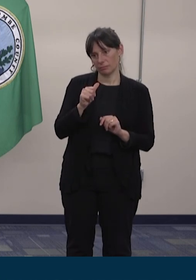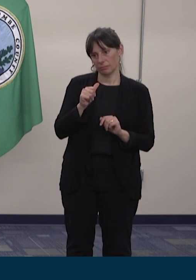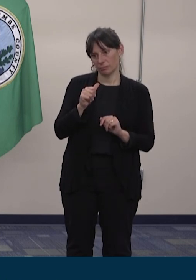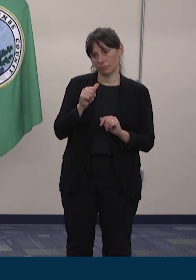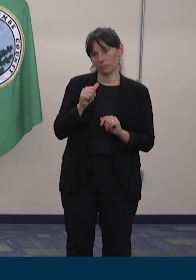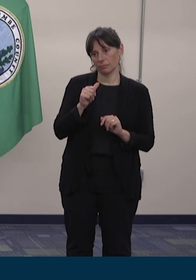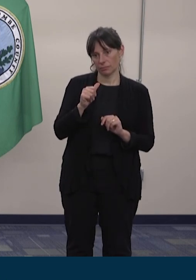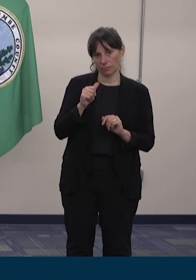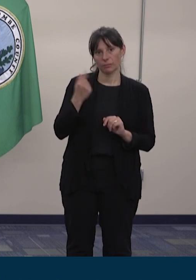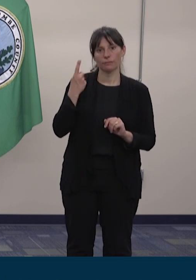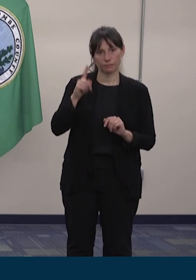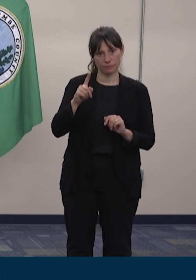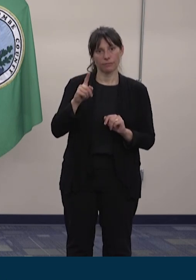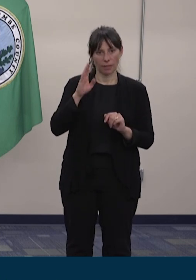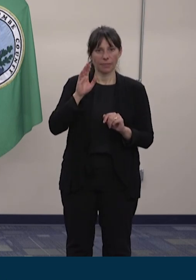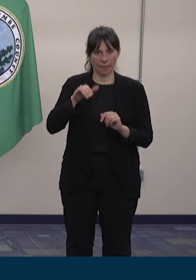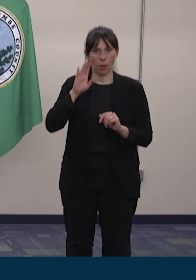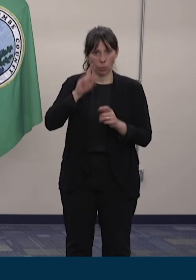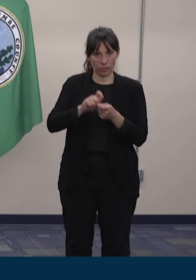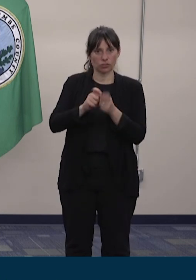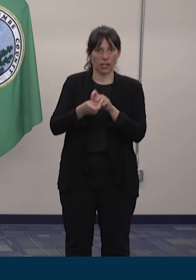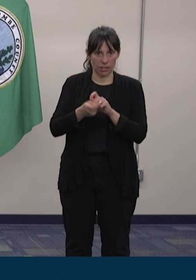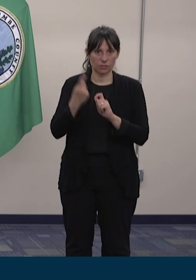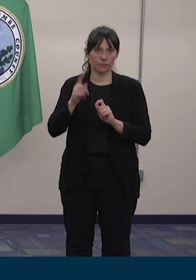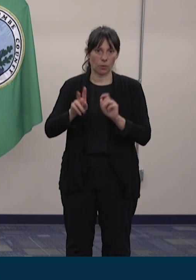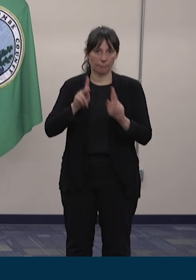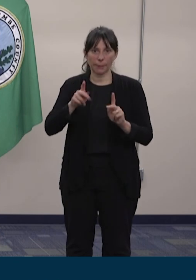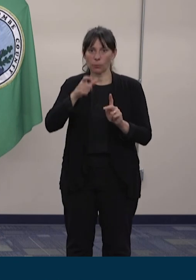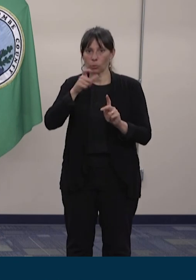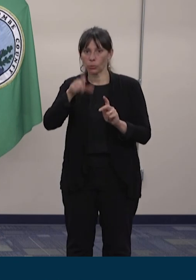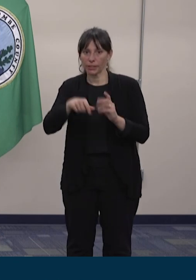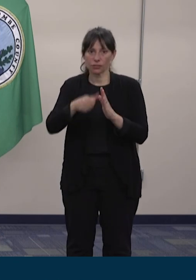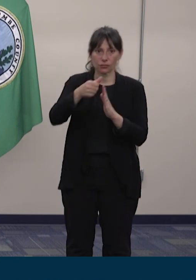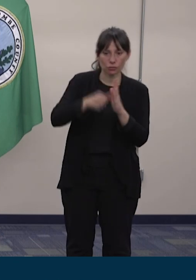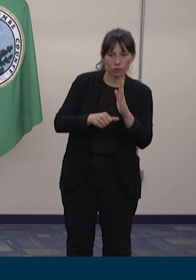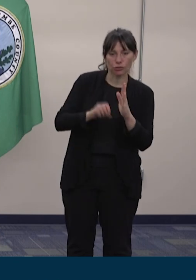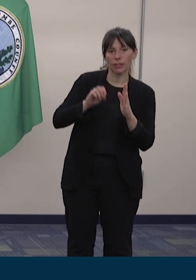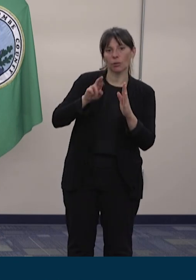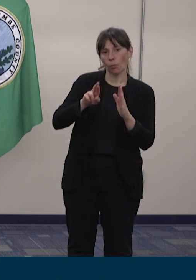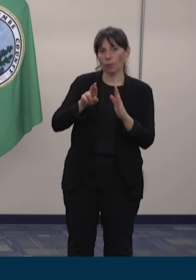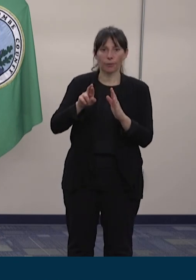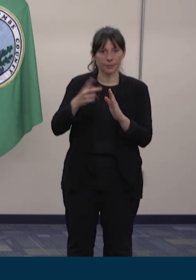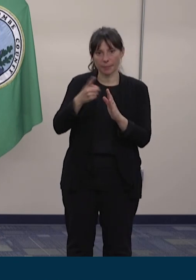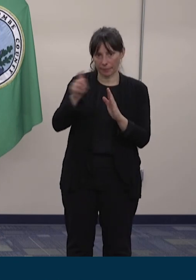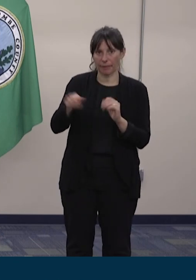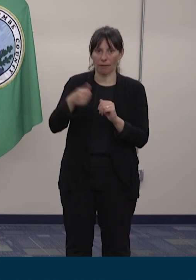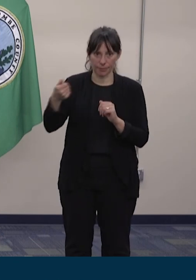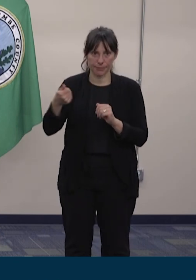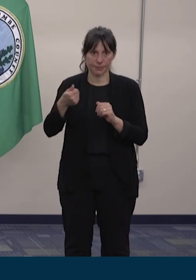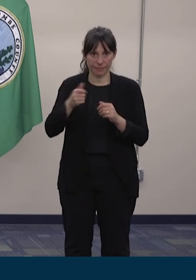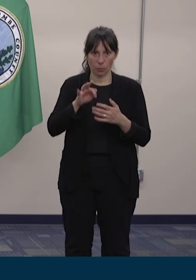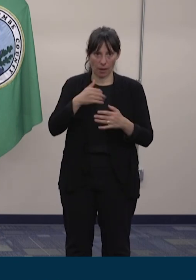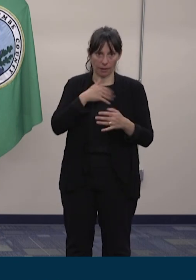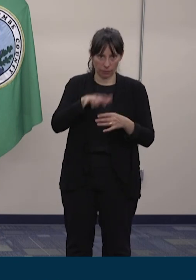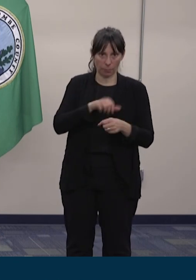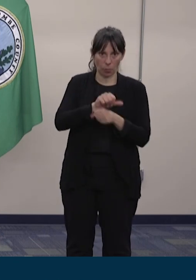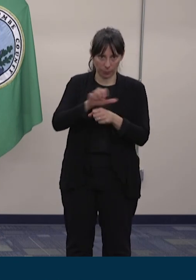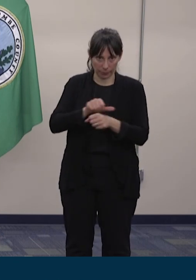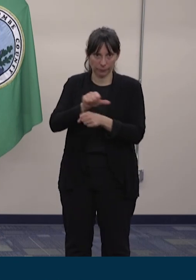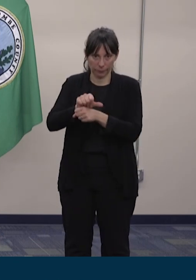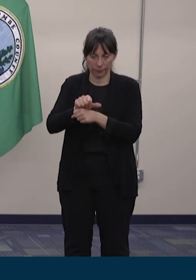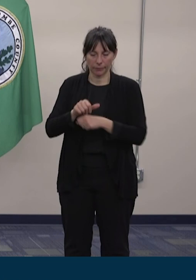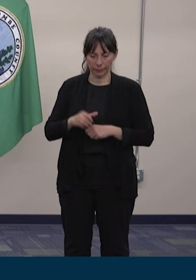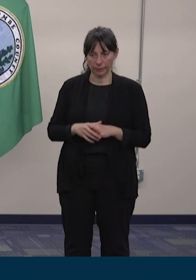procedures. When those procedures Pero are scheduled through your doctors and your doctor's estos offices, the procedimientos details will be tienen relayed que to you. But I venir want to de